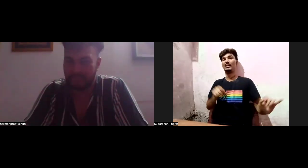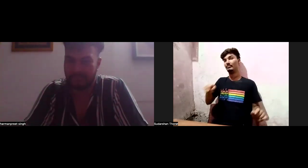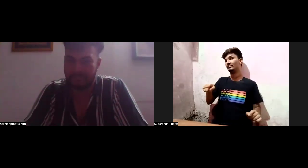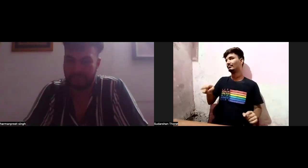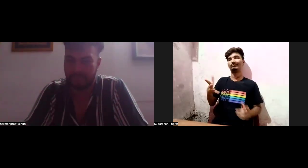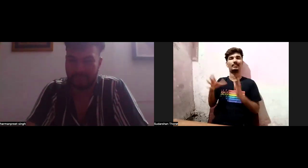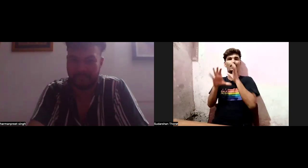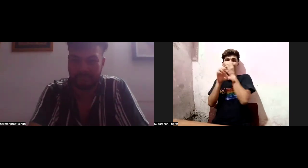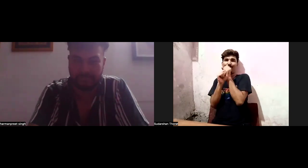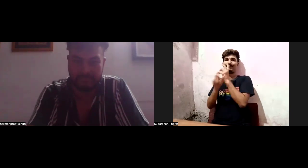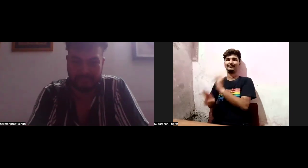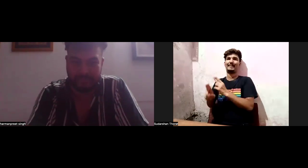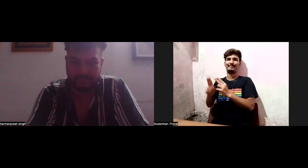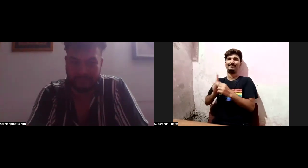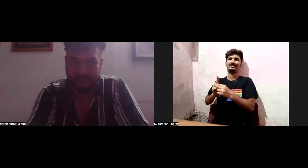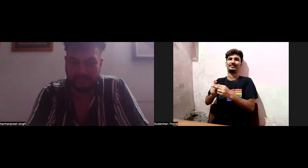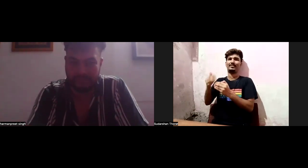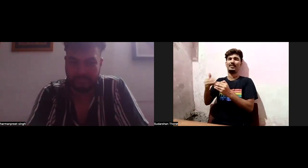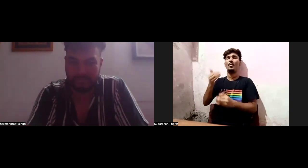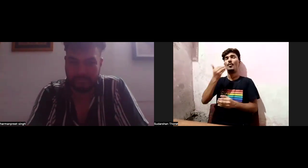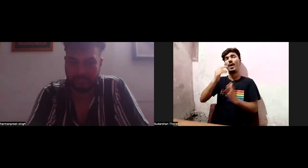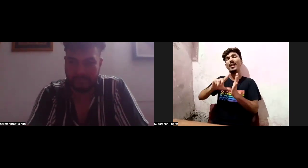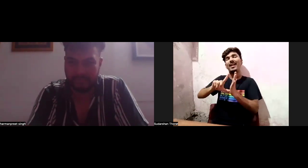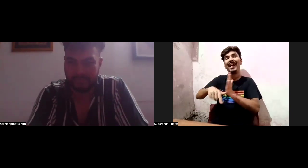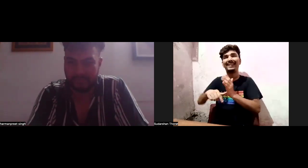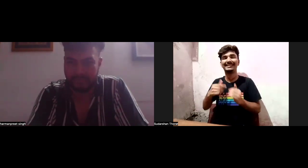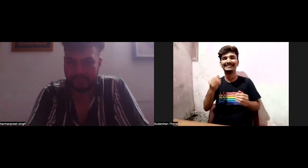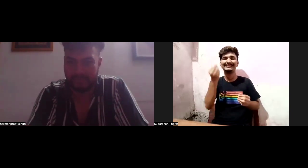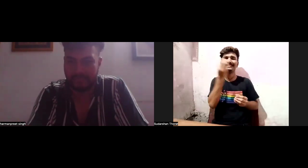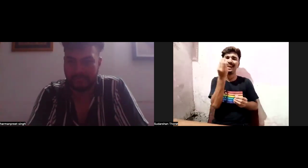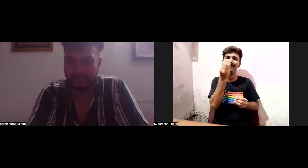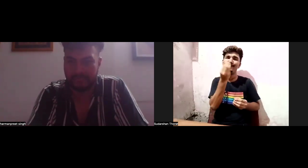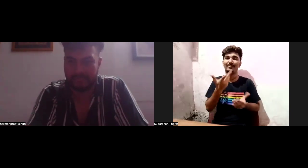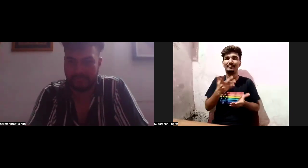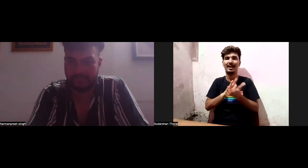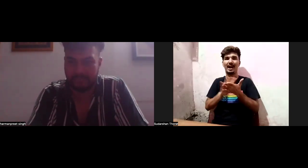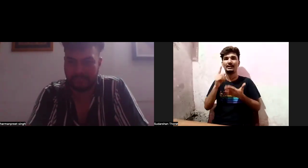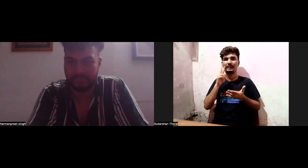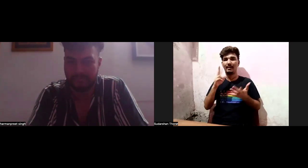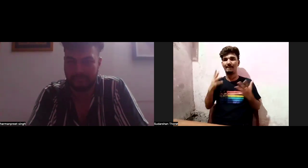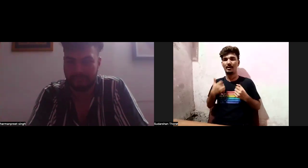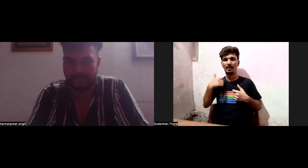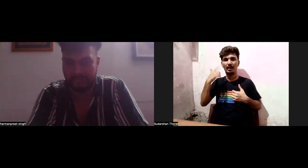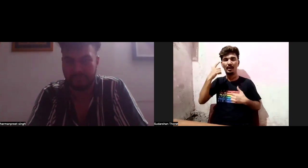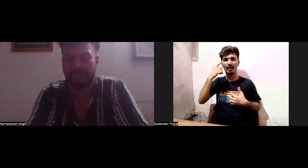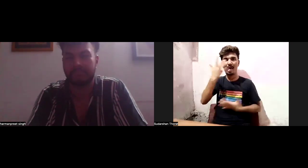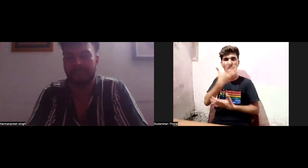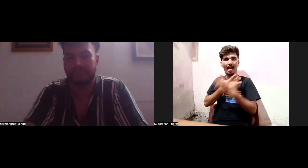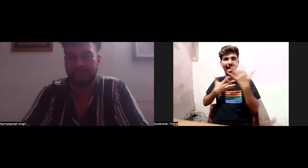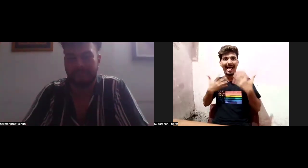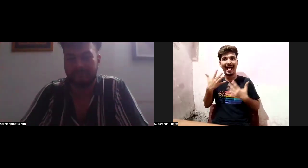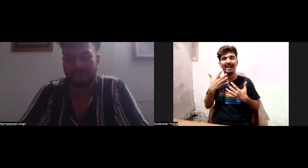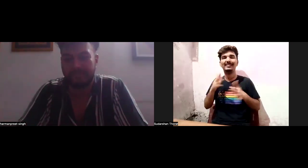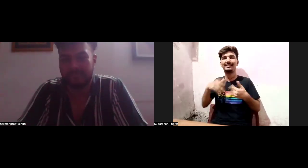So there are two ways where some people they keep the things with them only, and there are other